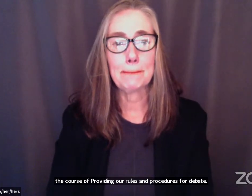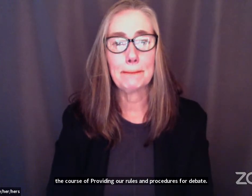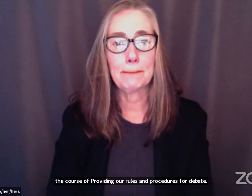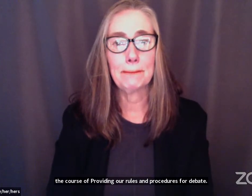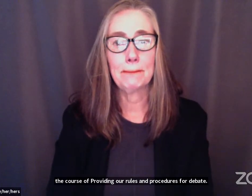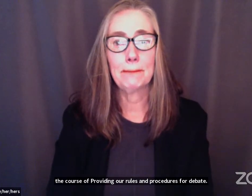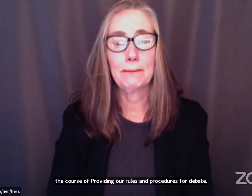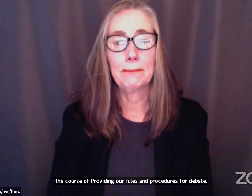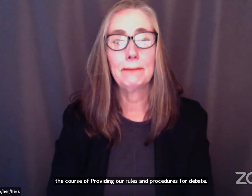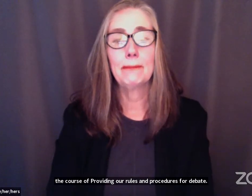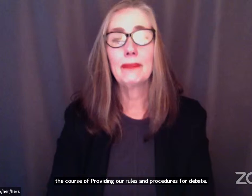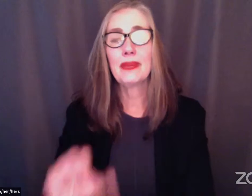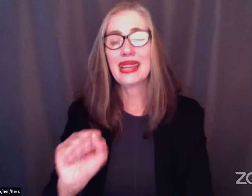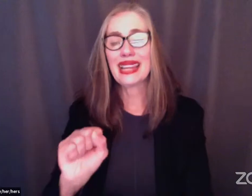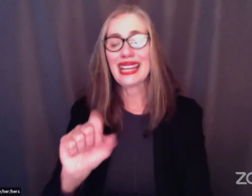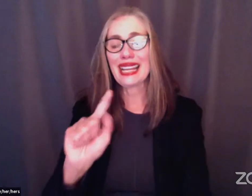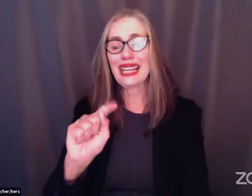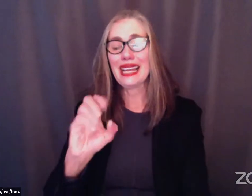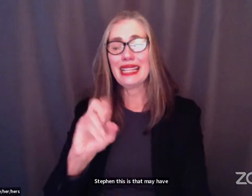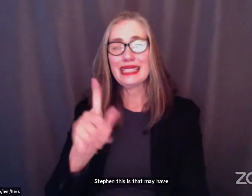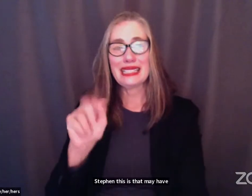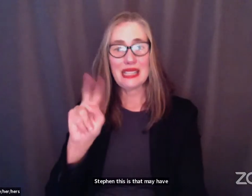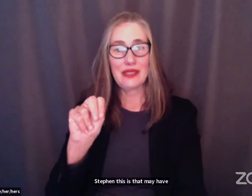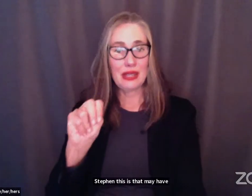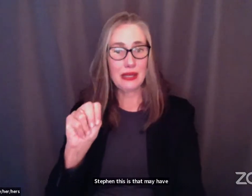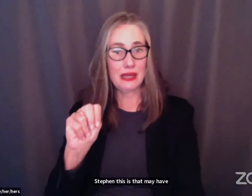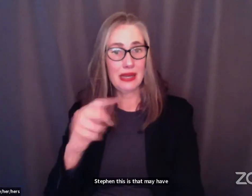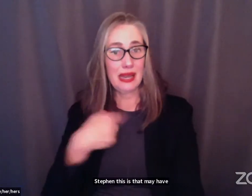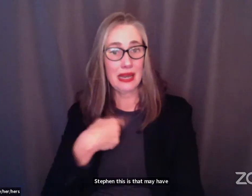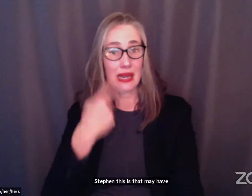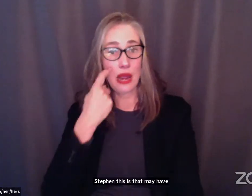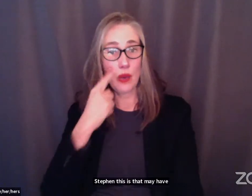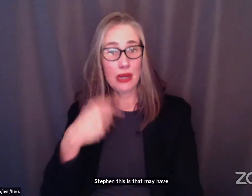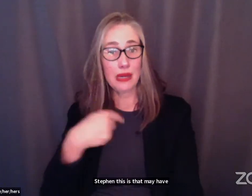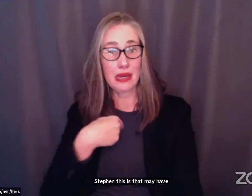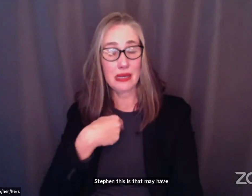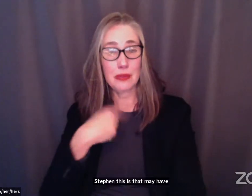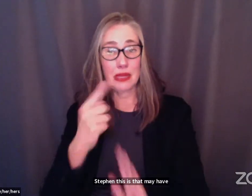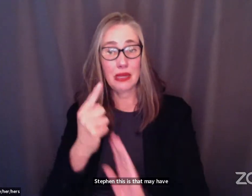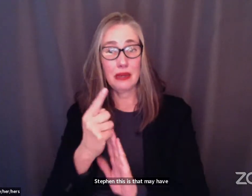Stephen, this is, may I be recognized for a moment?